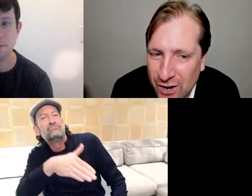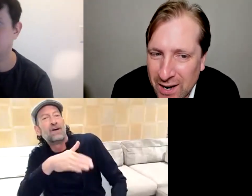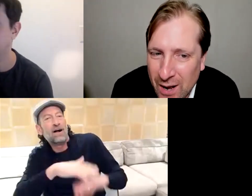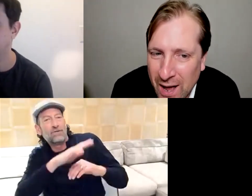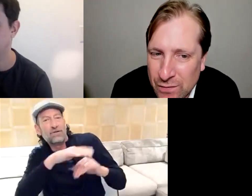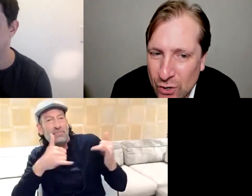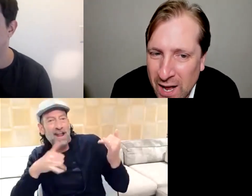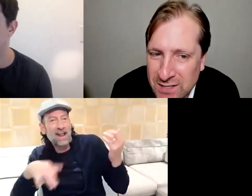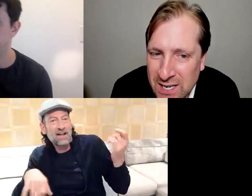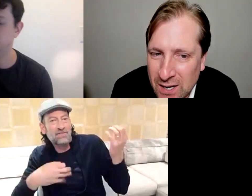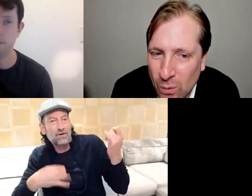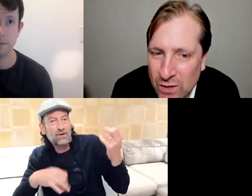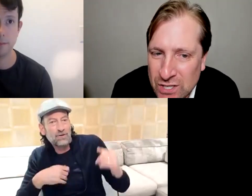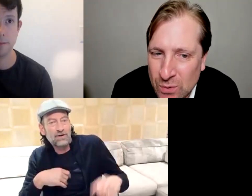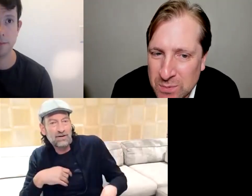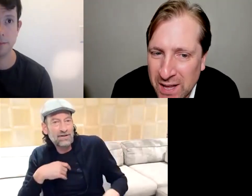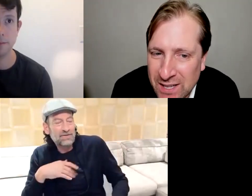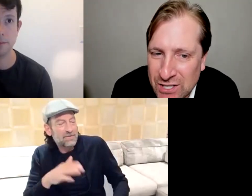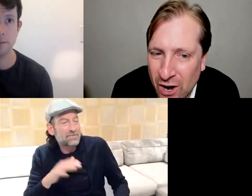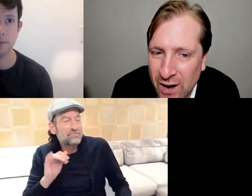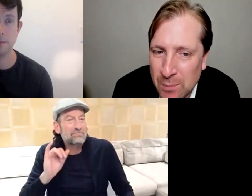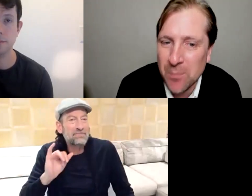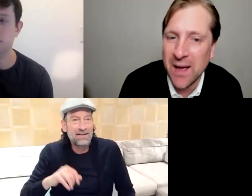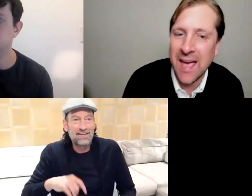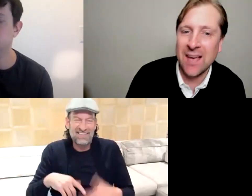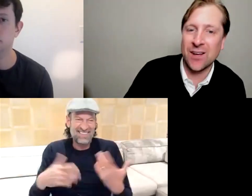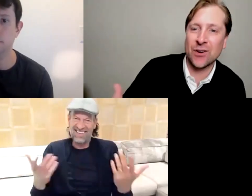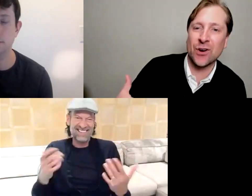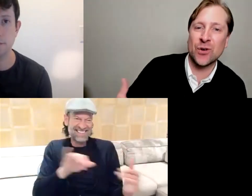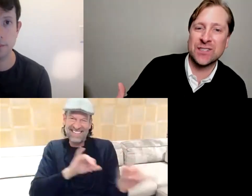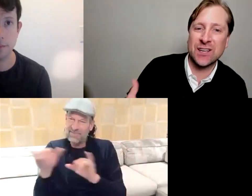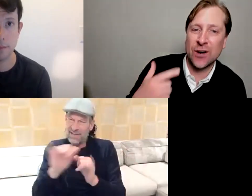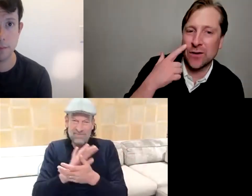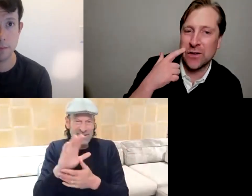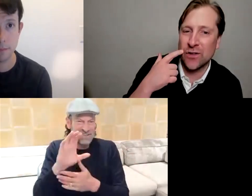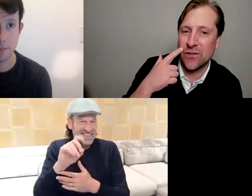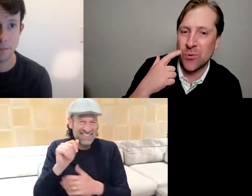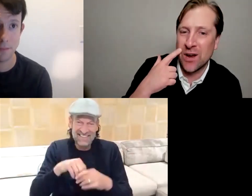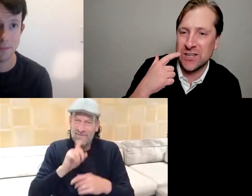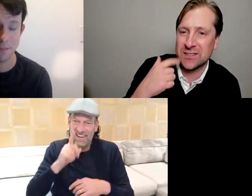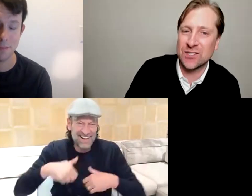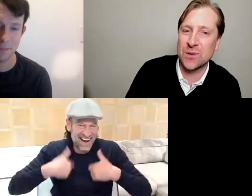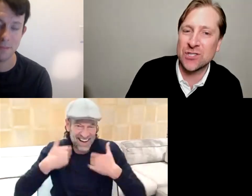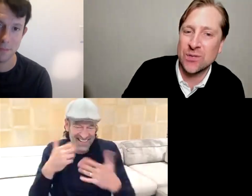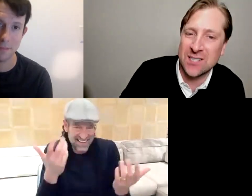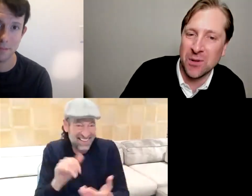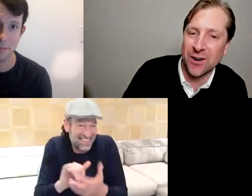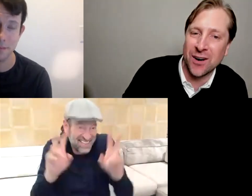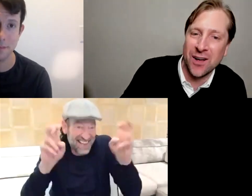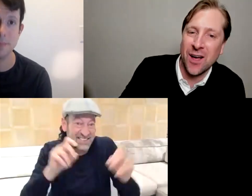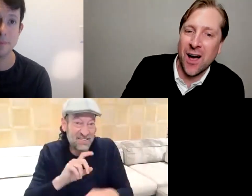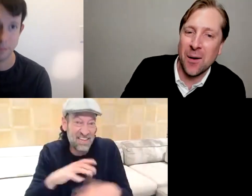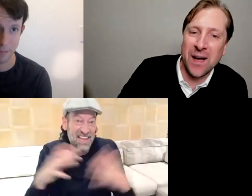on her. And out of curiosity, while she was playing the guitar, I'd put my hand on her acoustic guitar to feel the vibrations. And so it's so